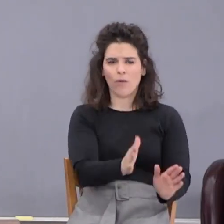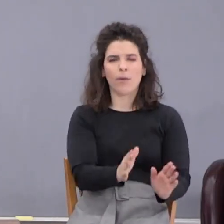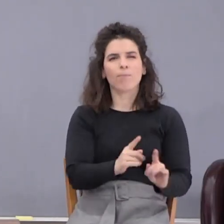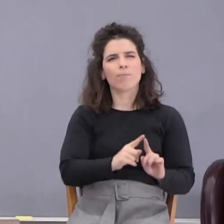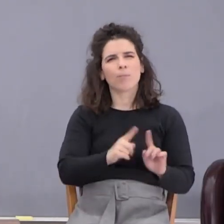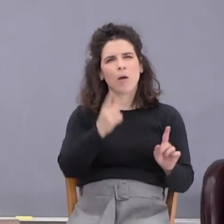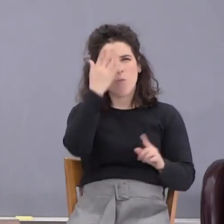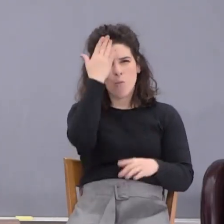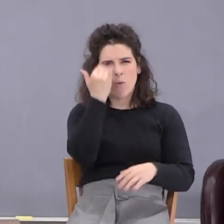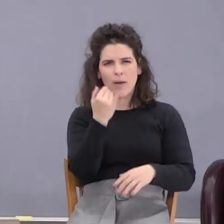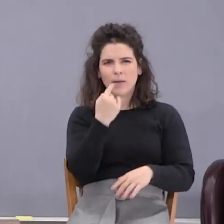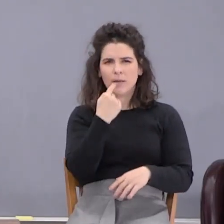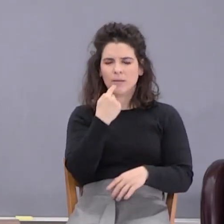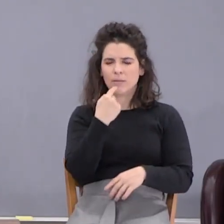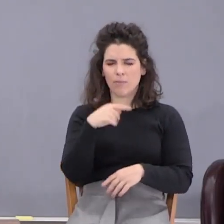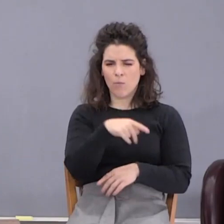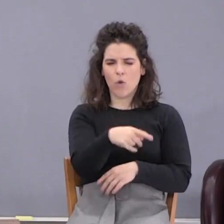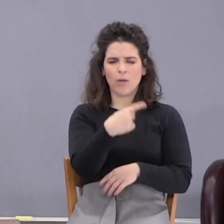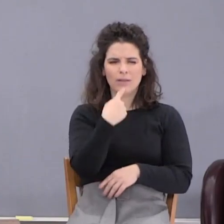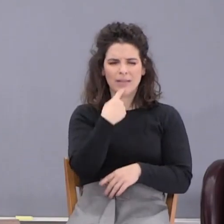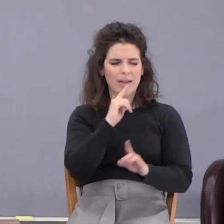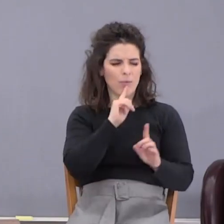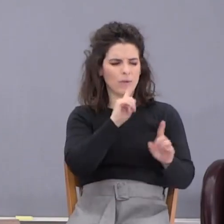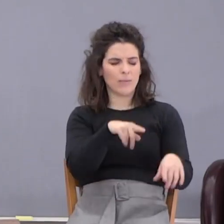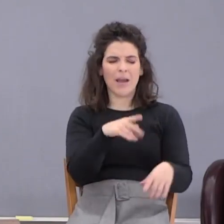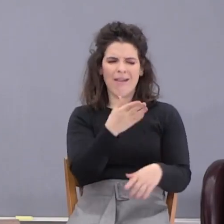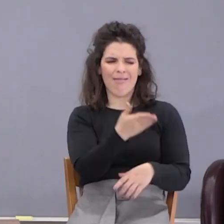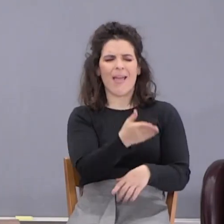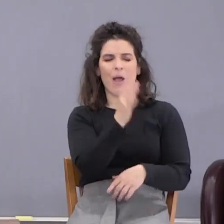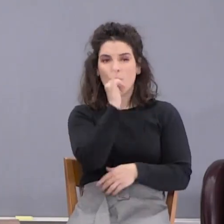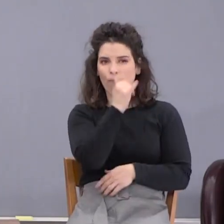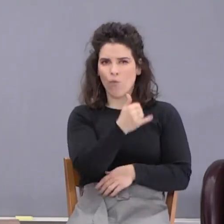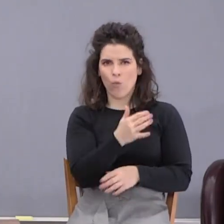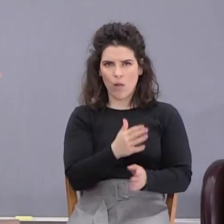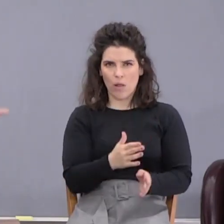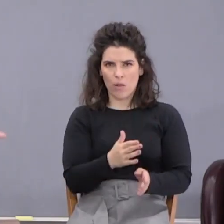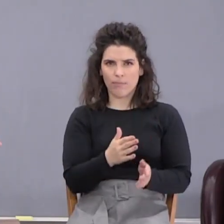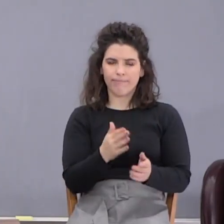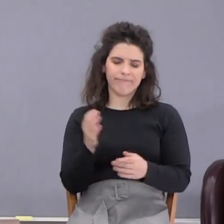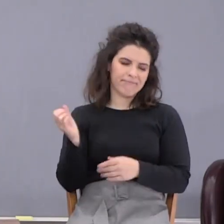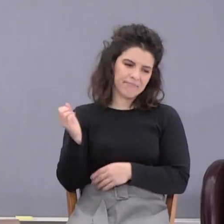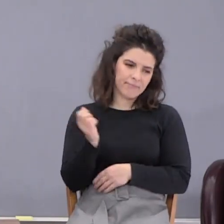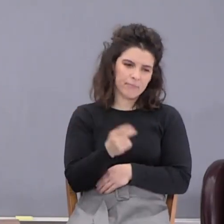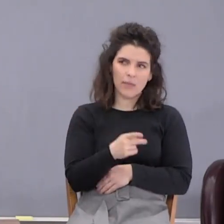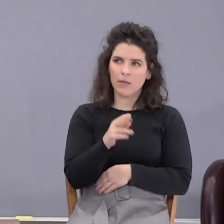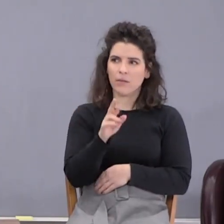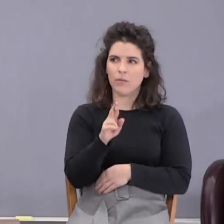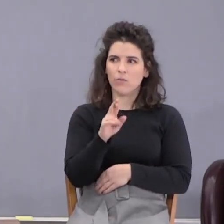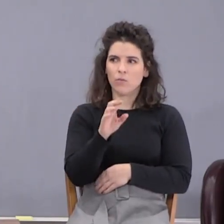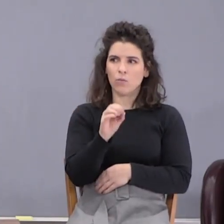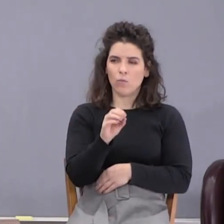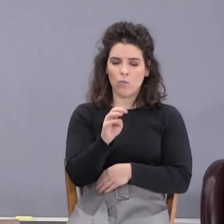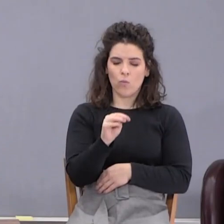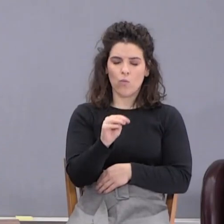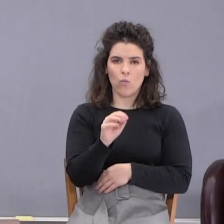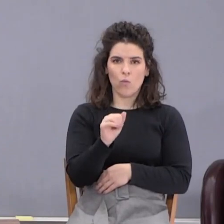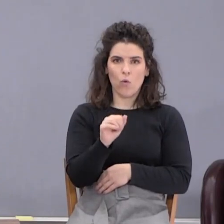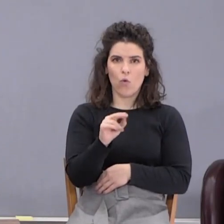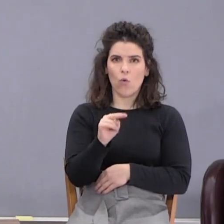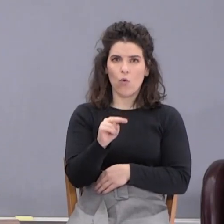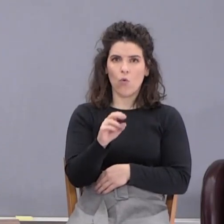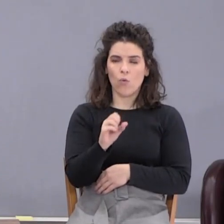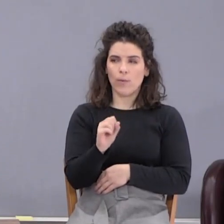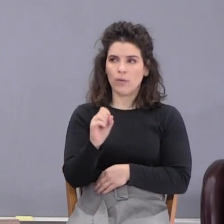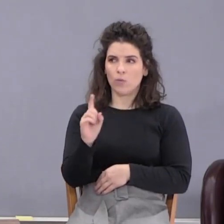by saying, thou fool? What that does is take us right back to Romans chapter 1. When